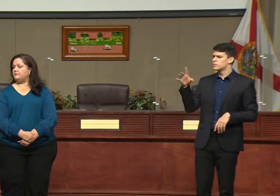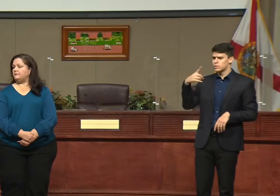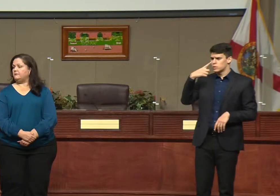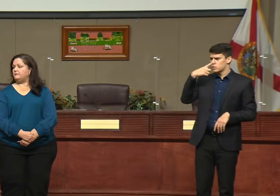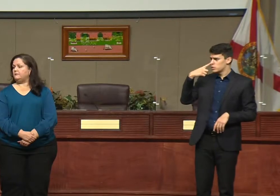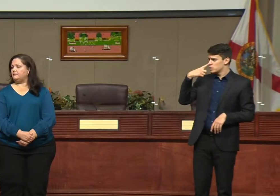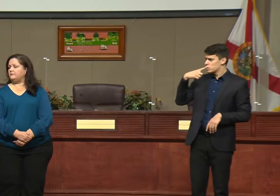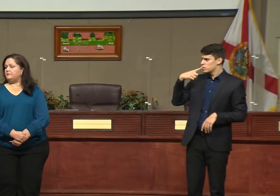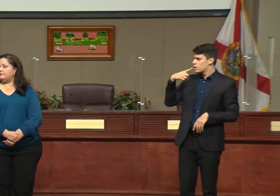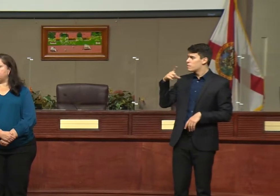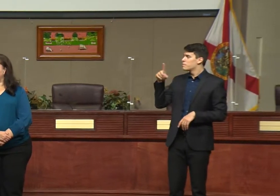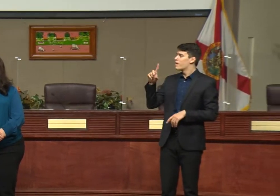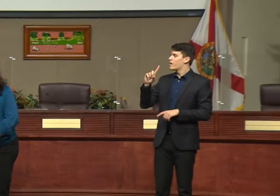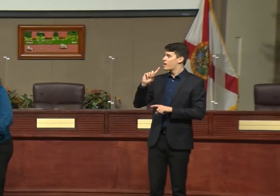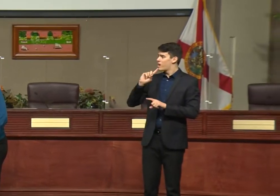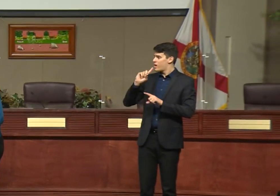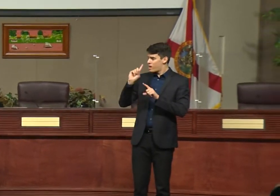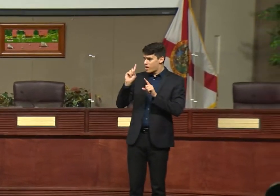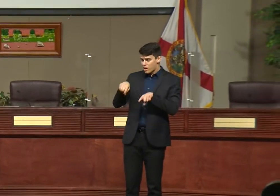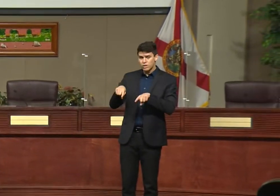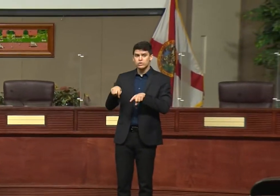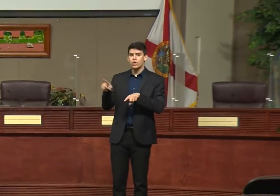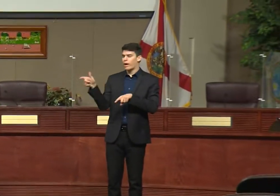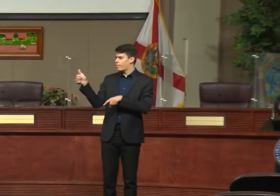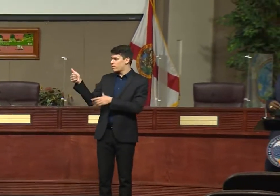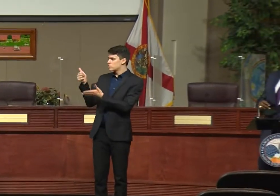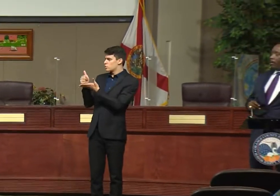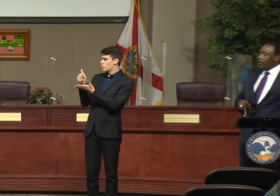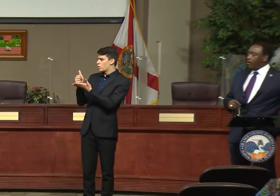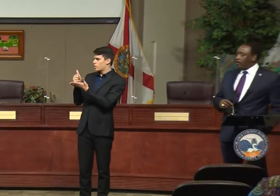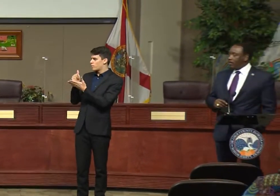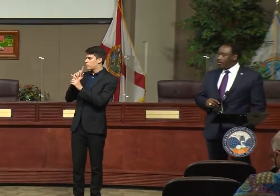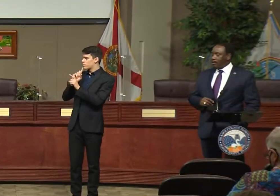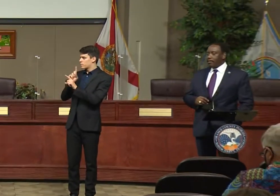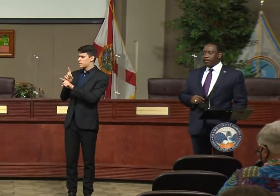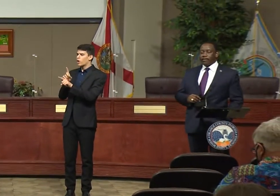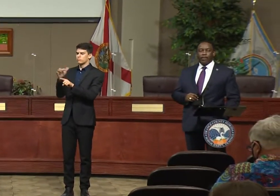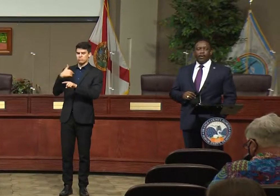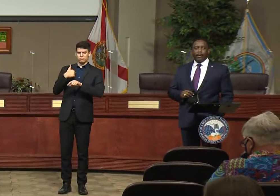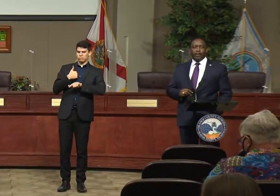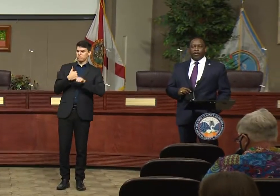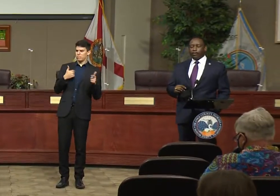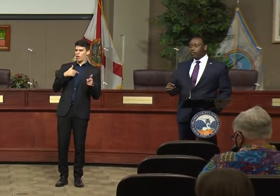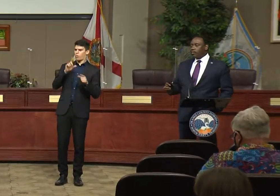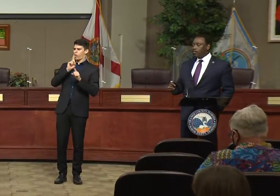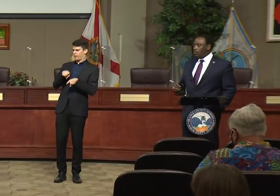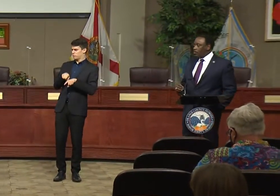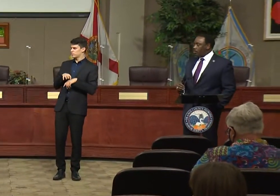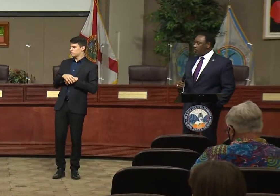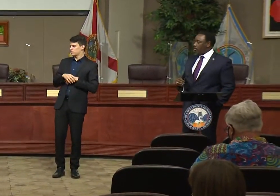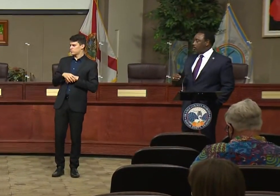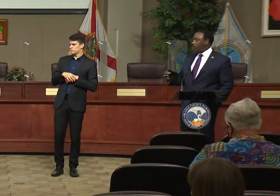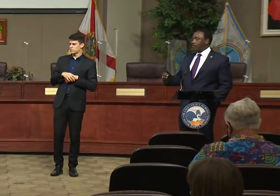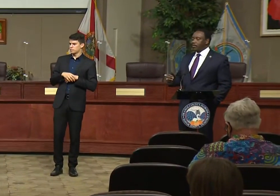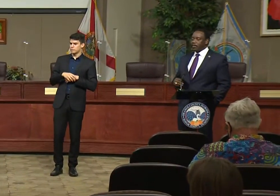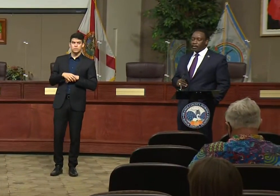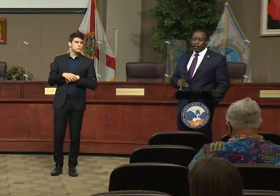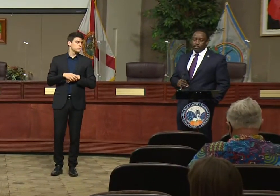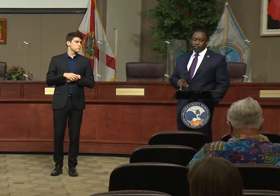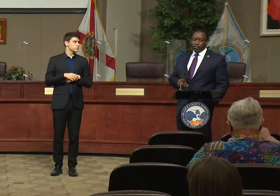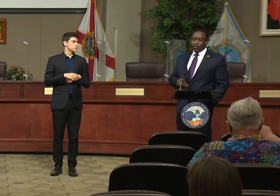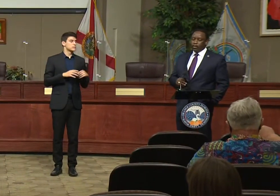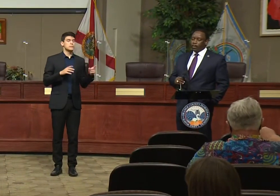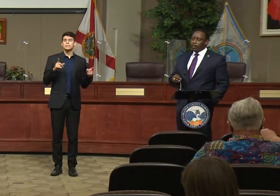Ilia Torres will help translate for me. El alcalde también desea responder a su pregunta. And this is reference to